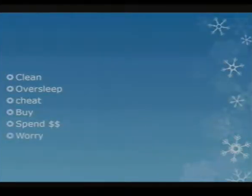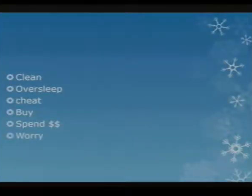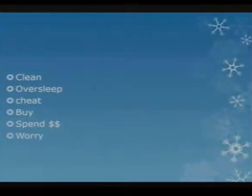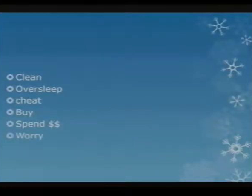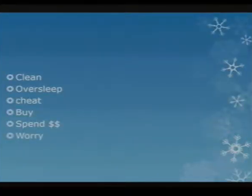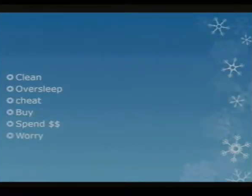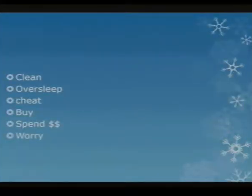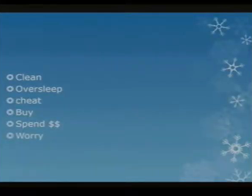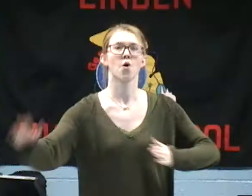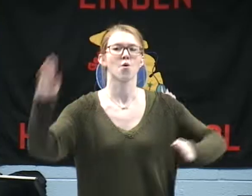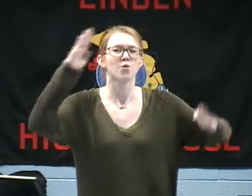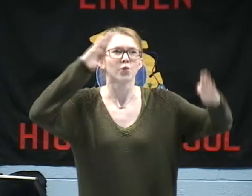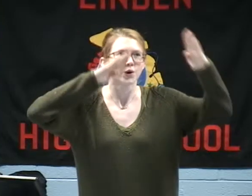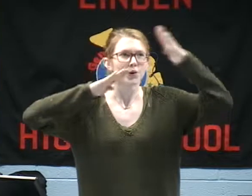Worry.